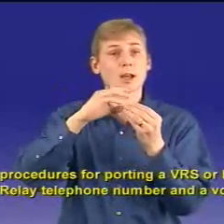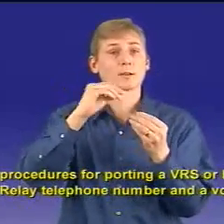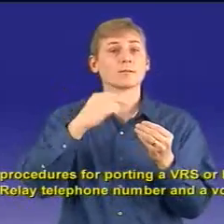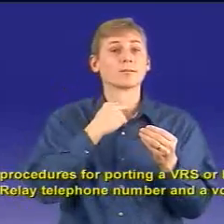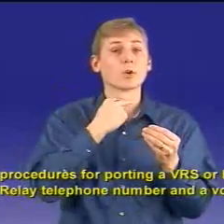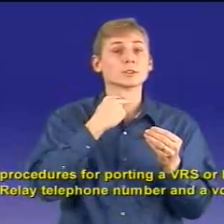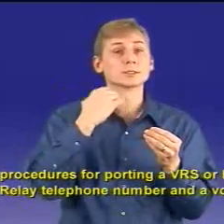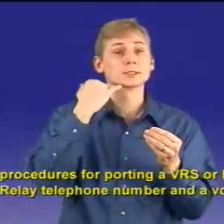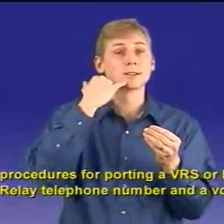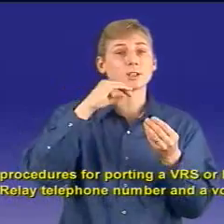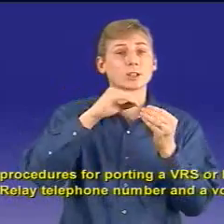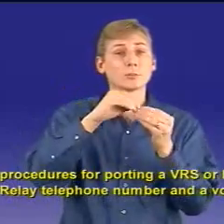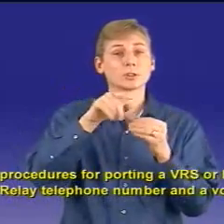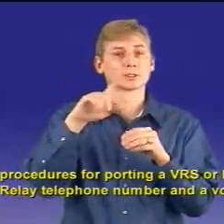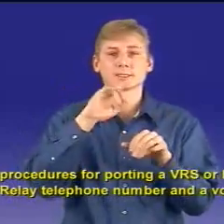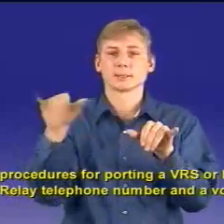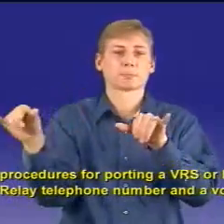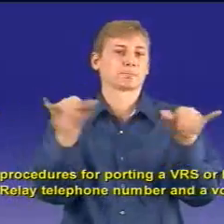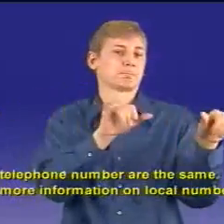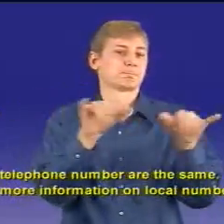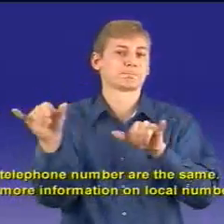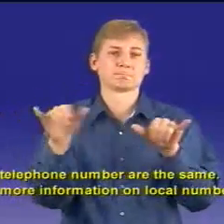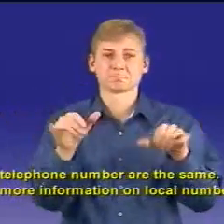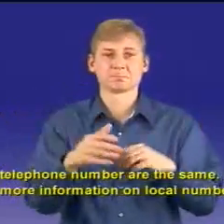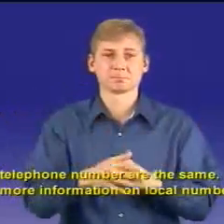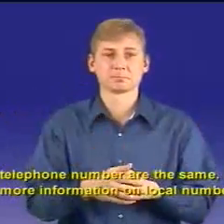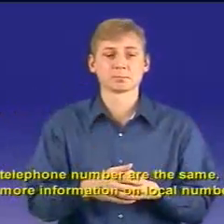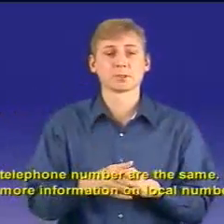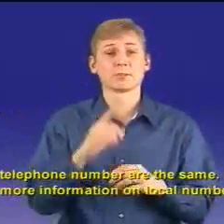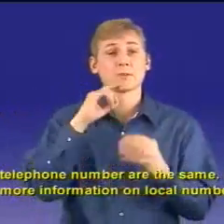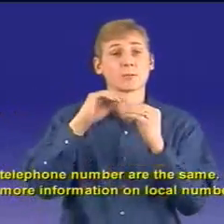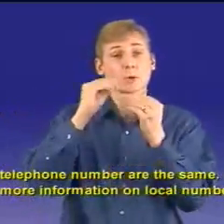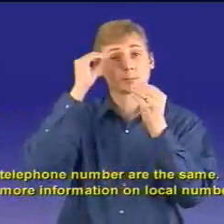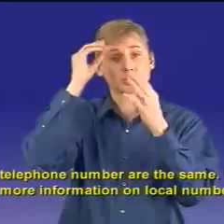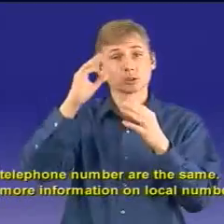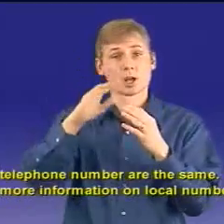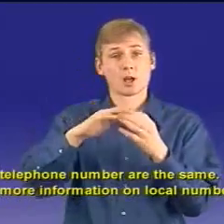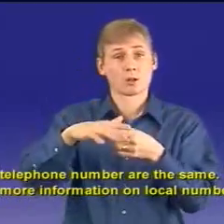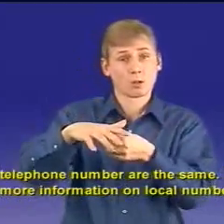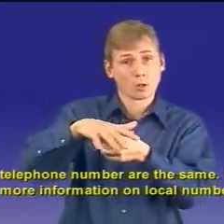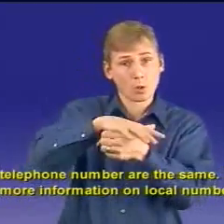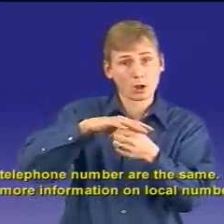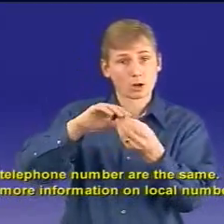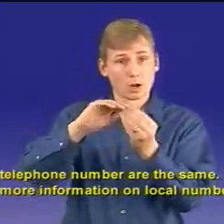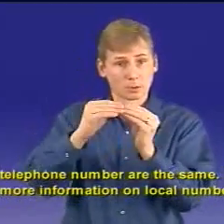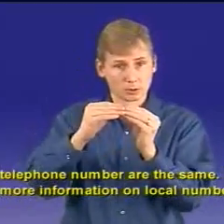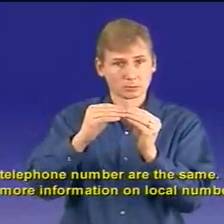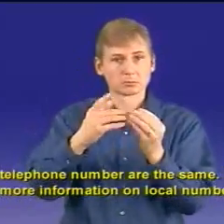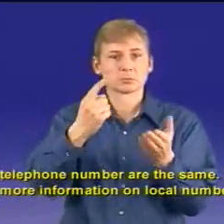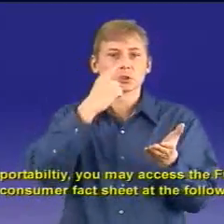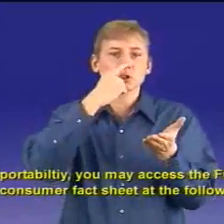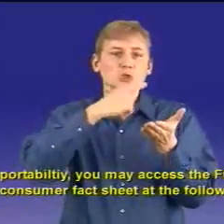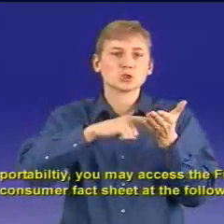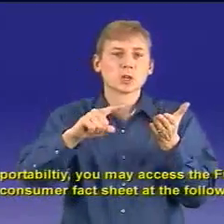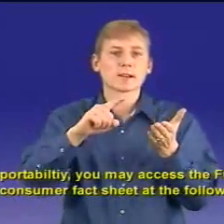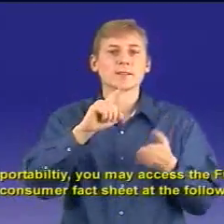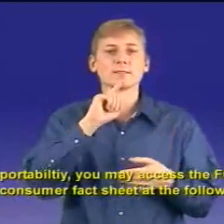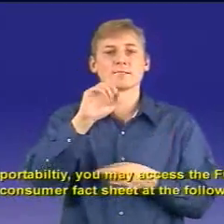VRS or IP relay telephone number and a voice telephone number are the same. For more information on local number